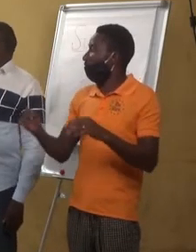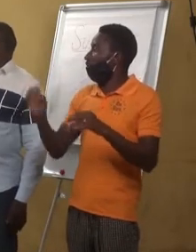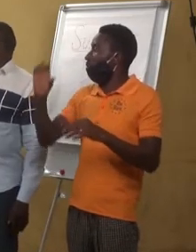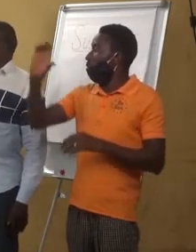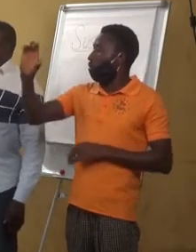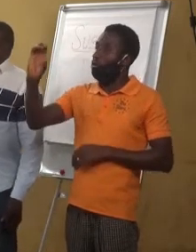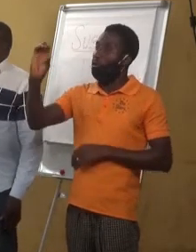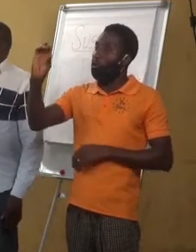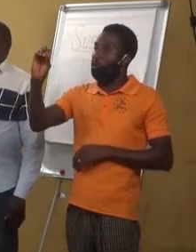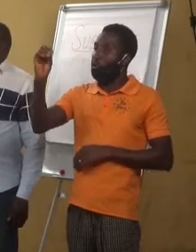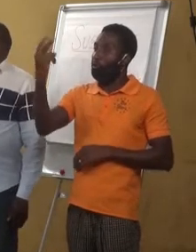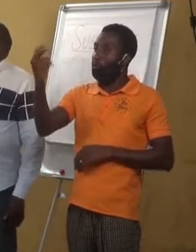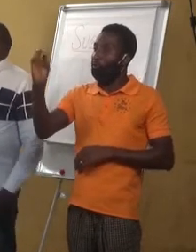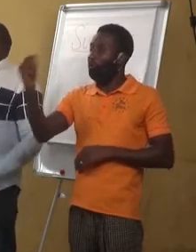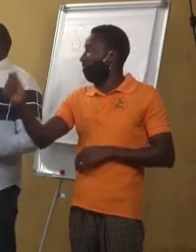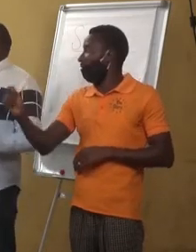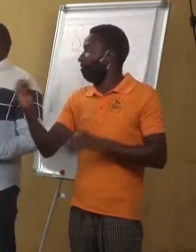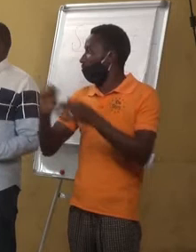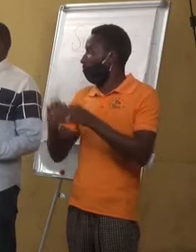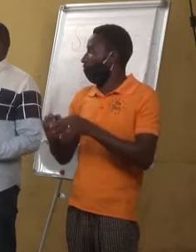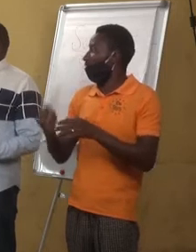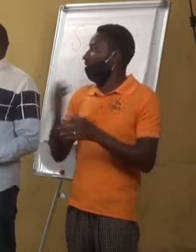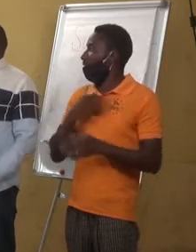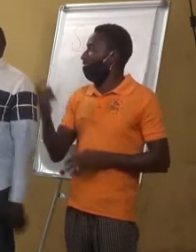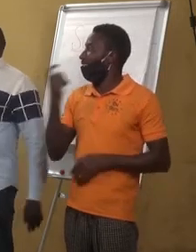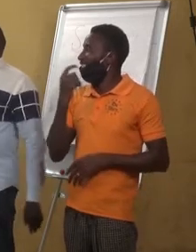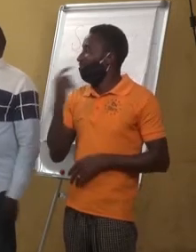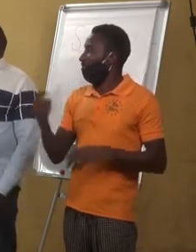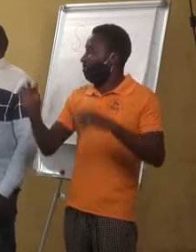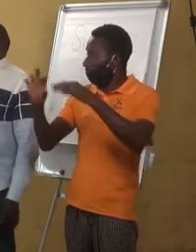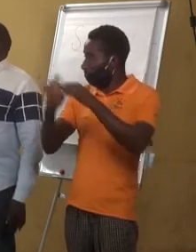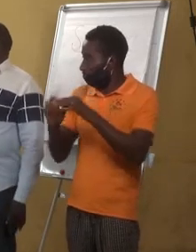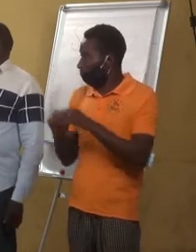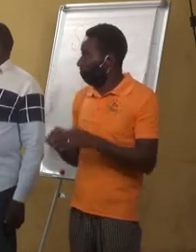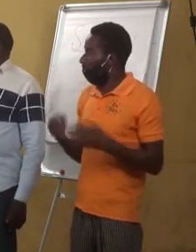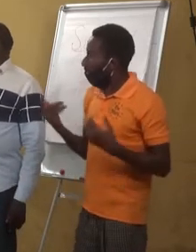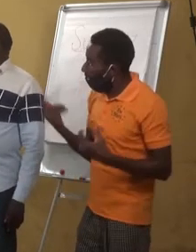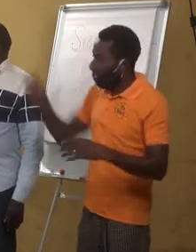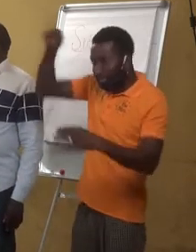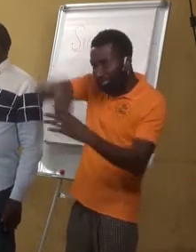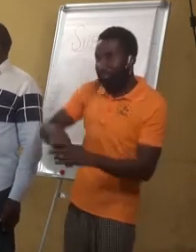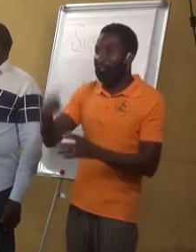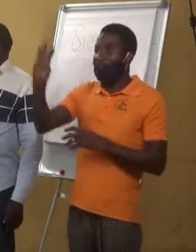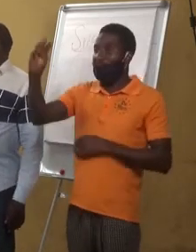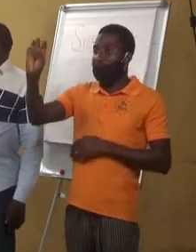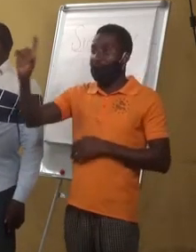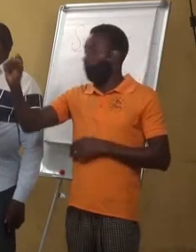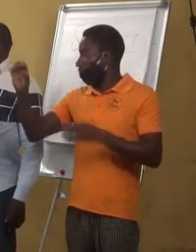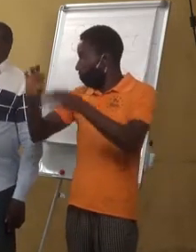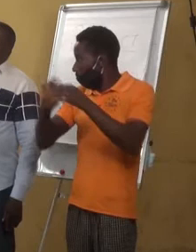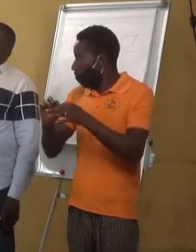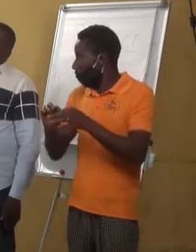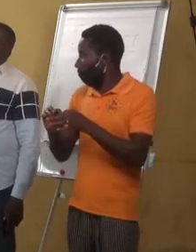the intermolecular bond, whenever we're talking about intermolecular bond, we talk about the hydrogen bond, the